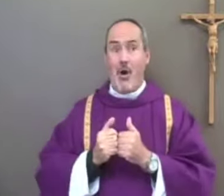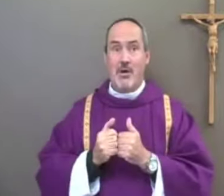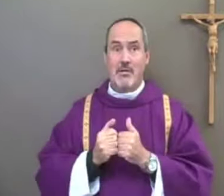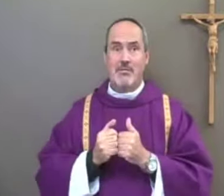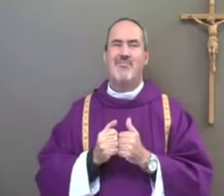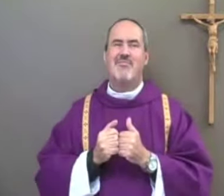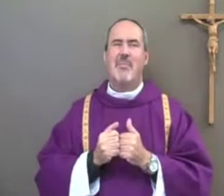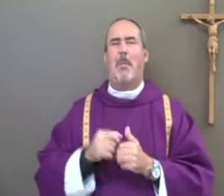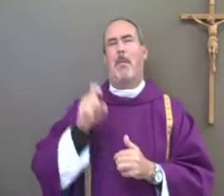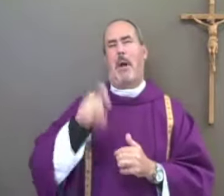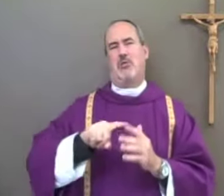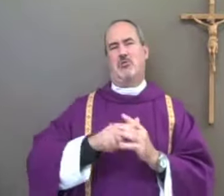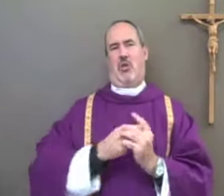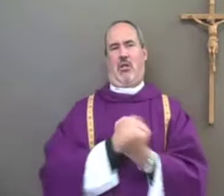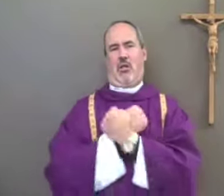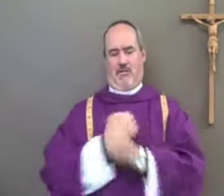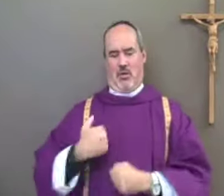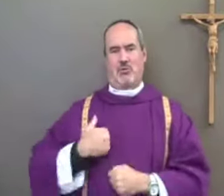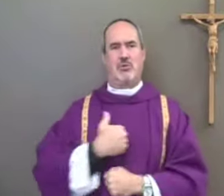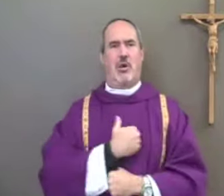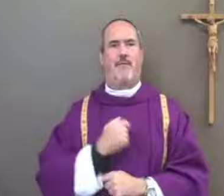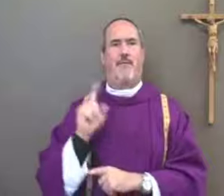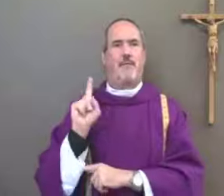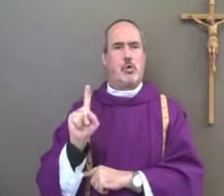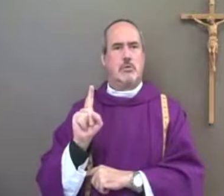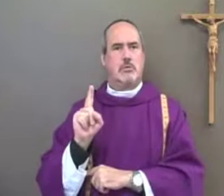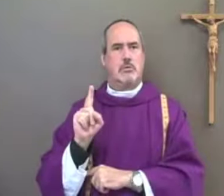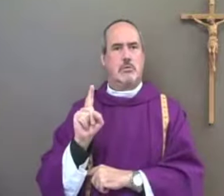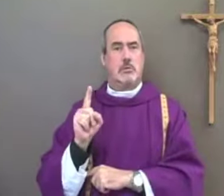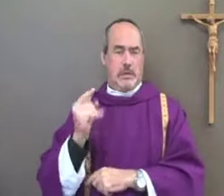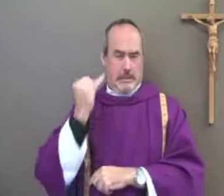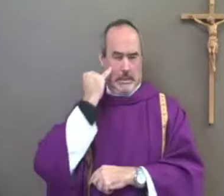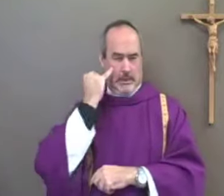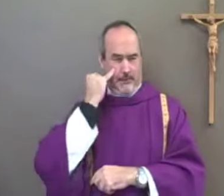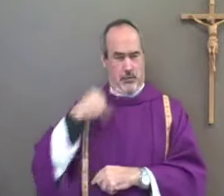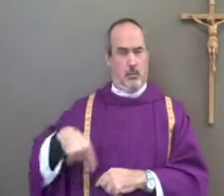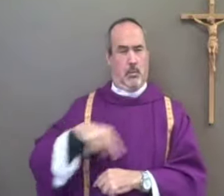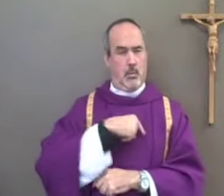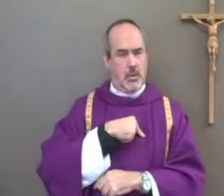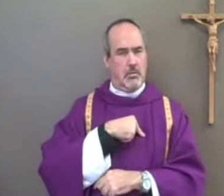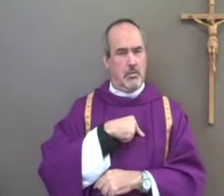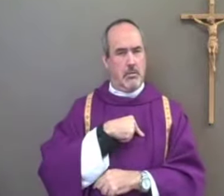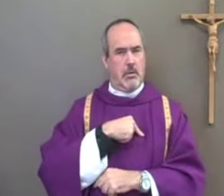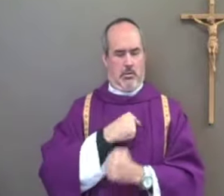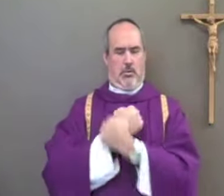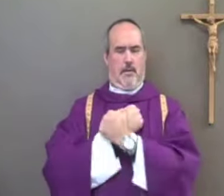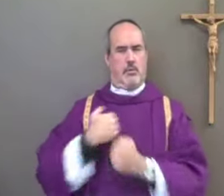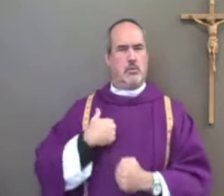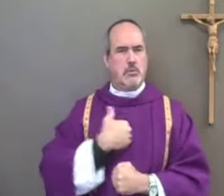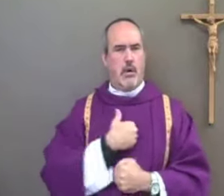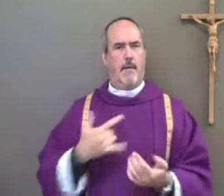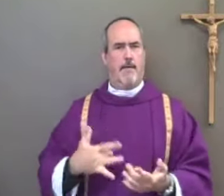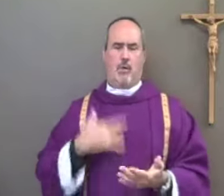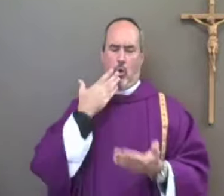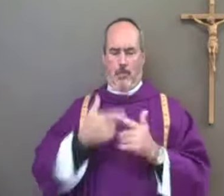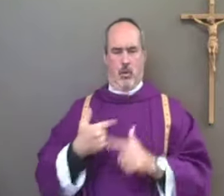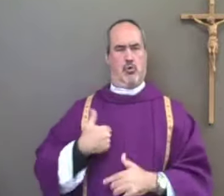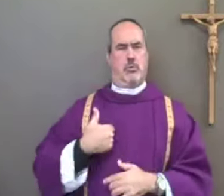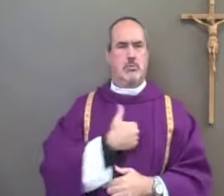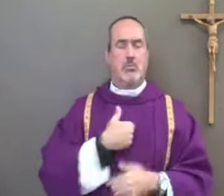Well, I believe that in order to do that, we have to start by loving ourselves first. We have to love